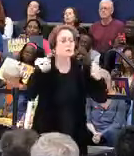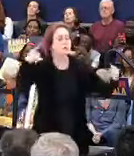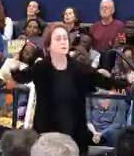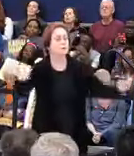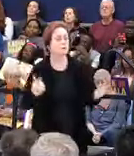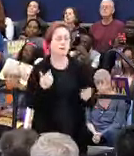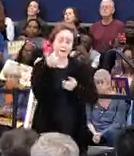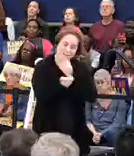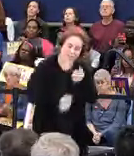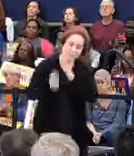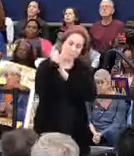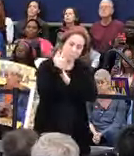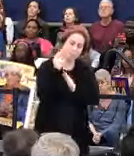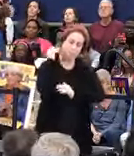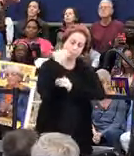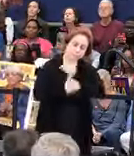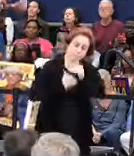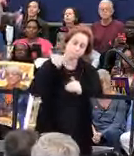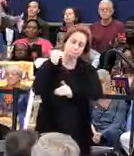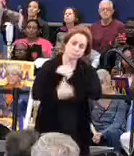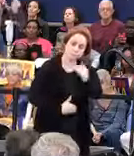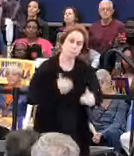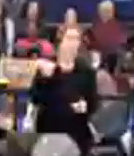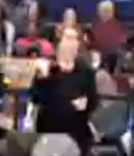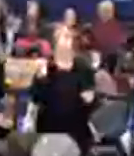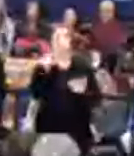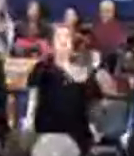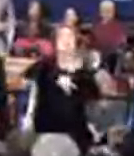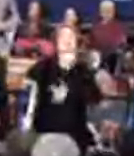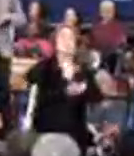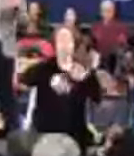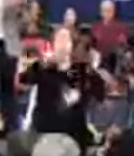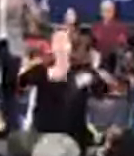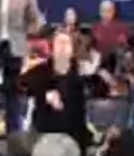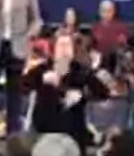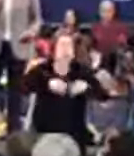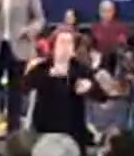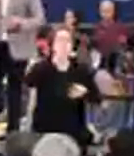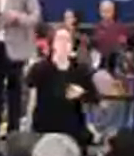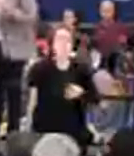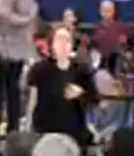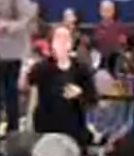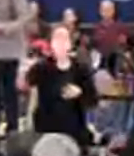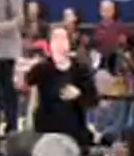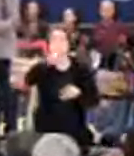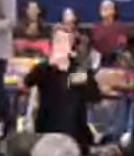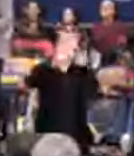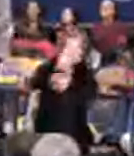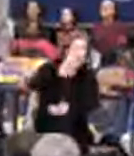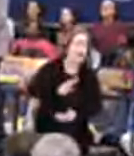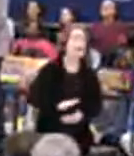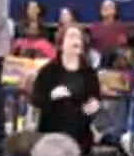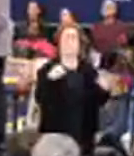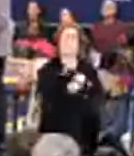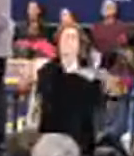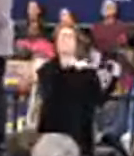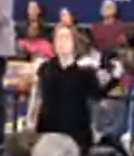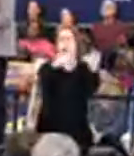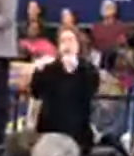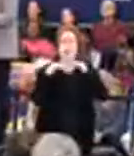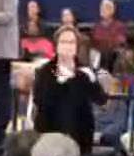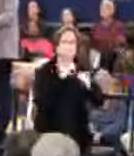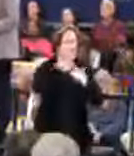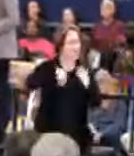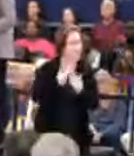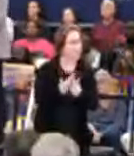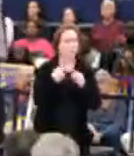Every moment of progress, social justice, civil rights, our fight for equality and freedom, all of